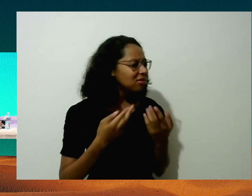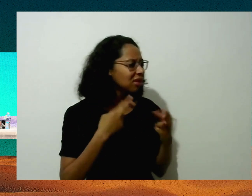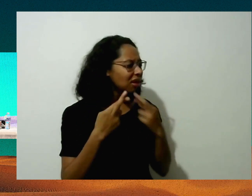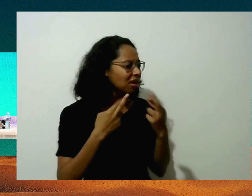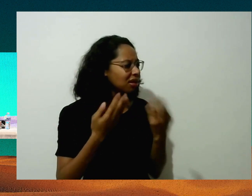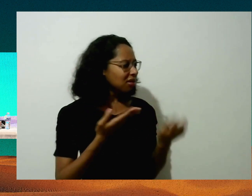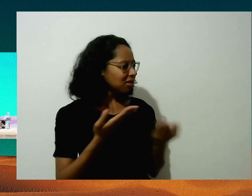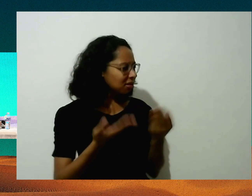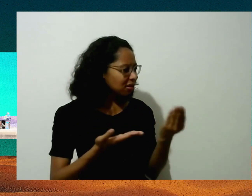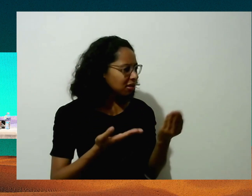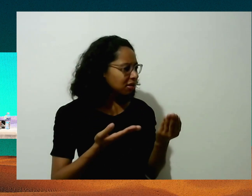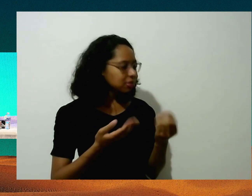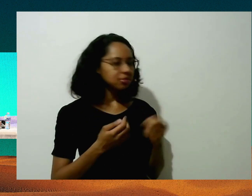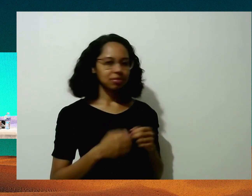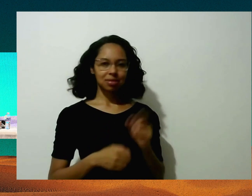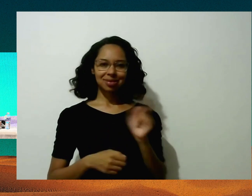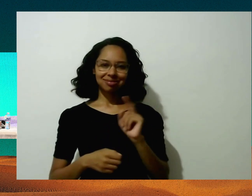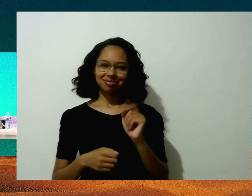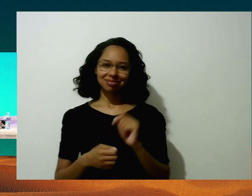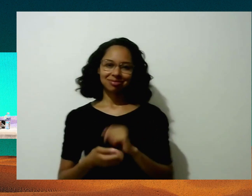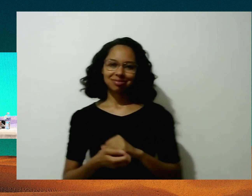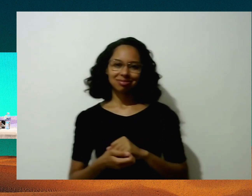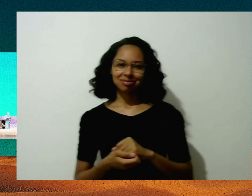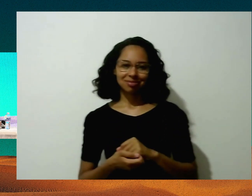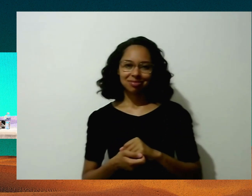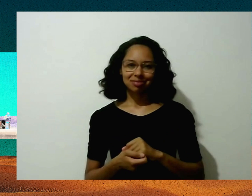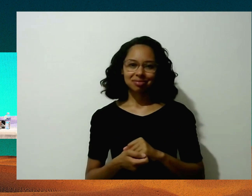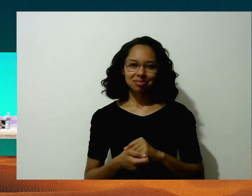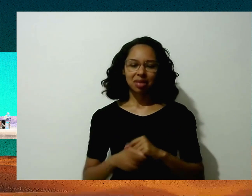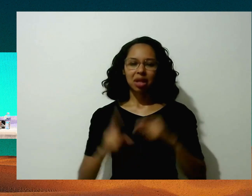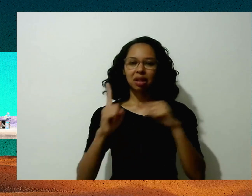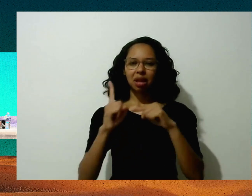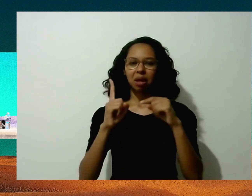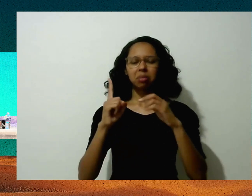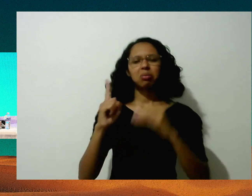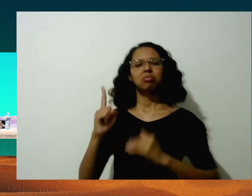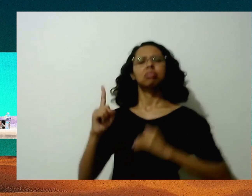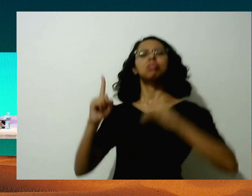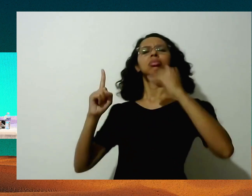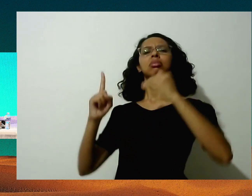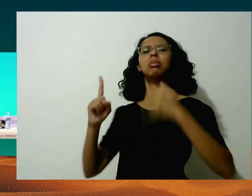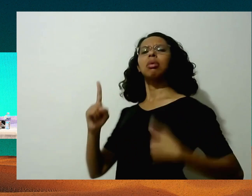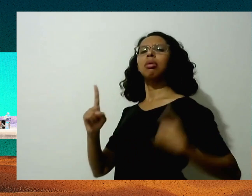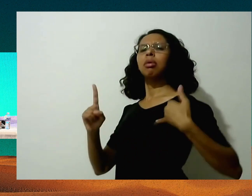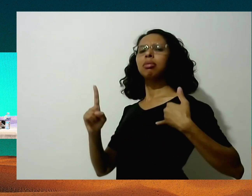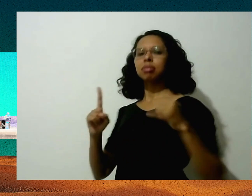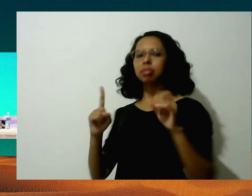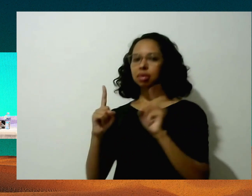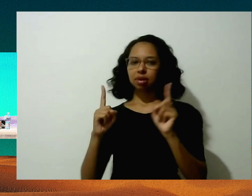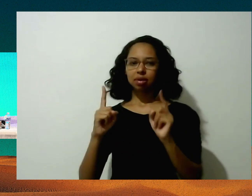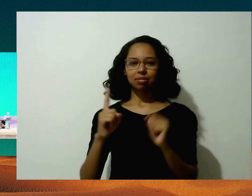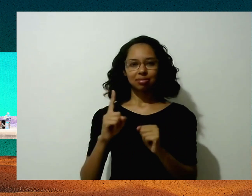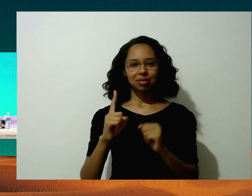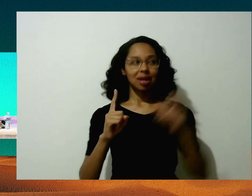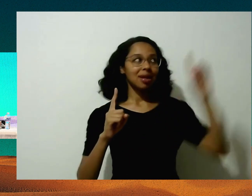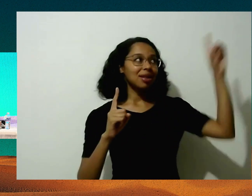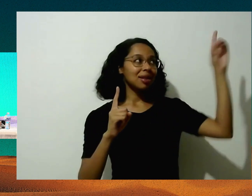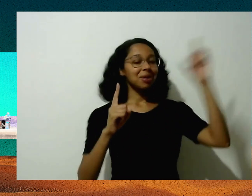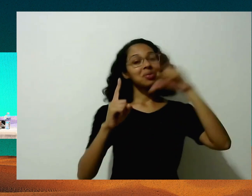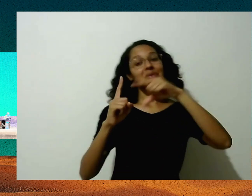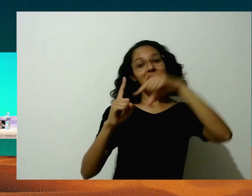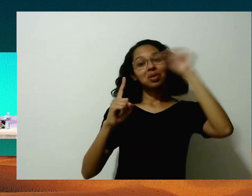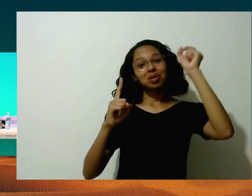John. nunca disputou essa posição. John never fought for this position. João apenas foi escolhido por Deus por ser um canal